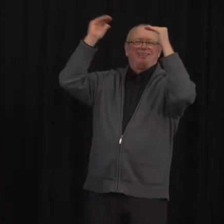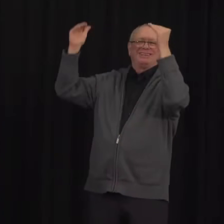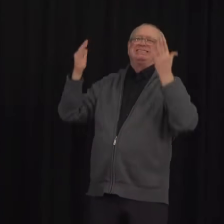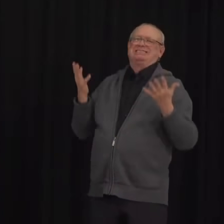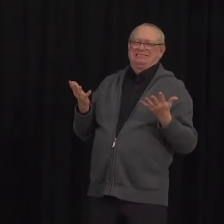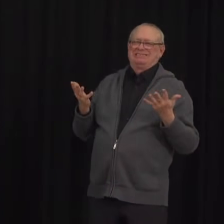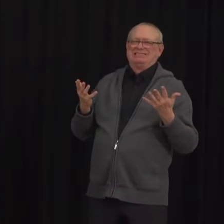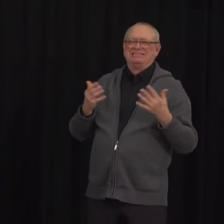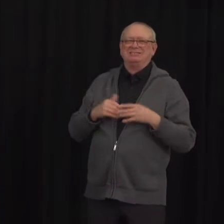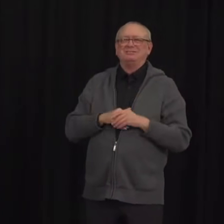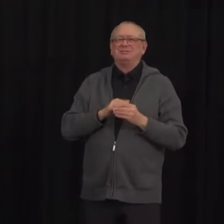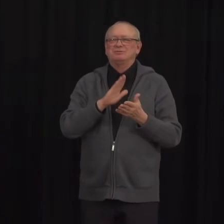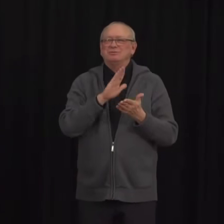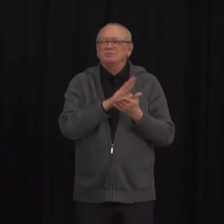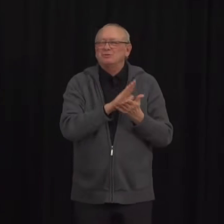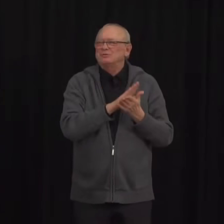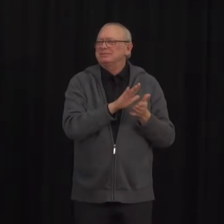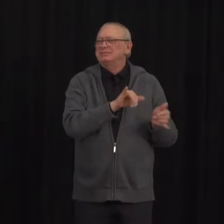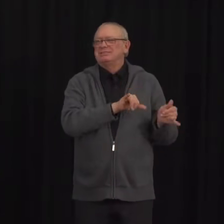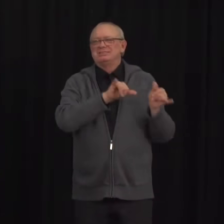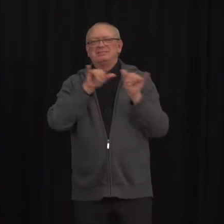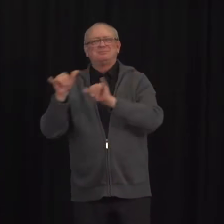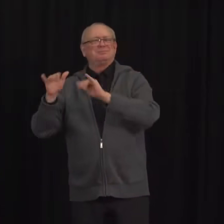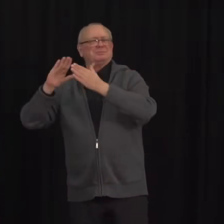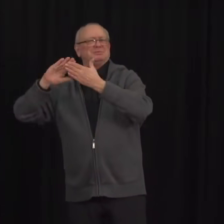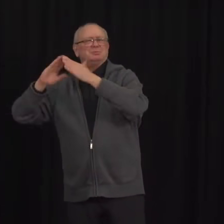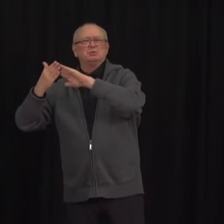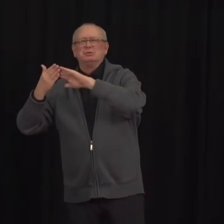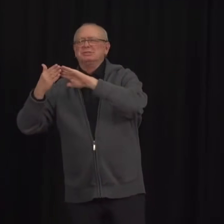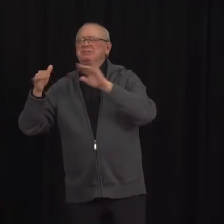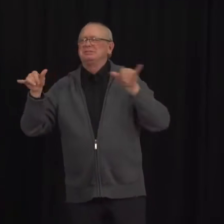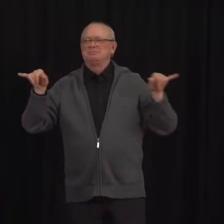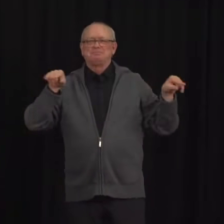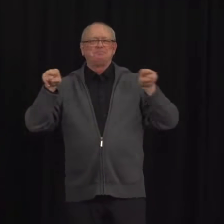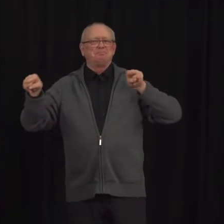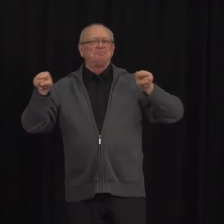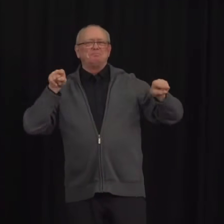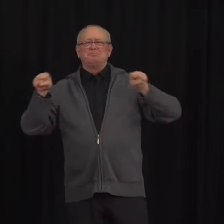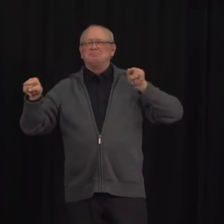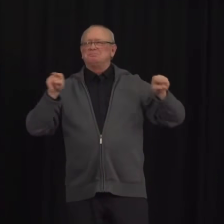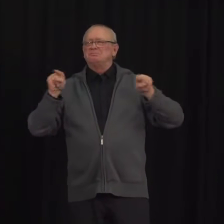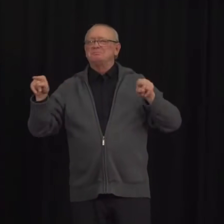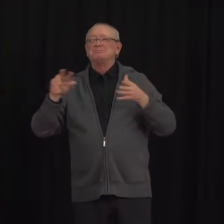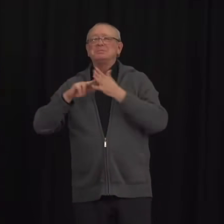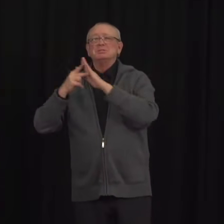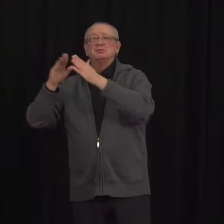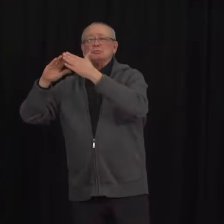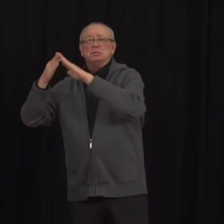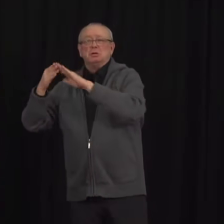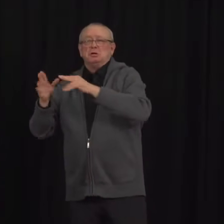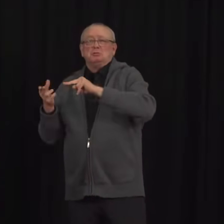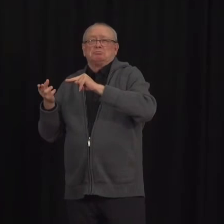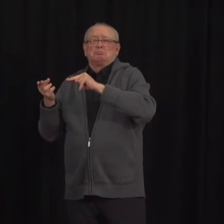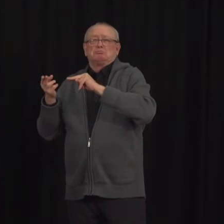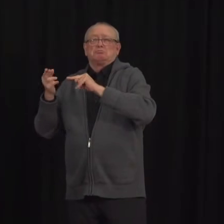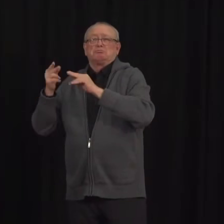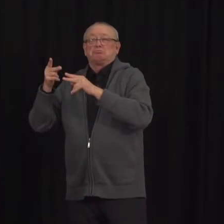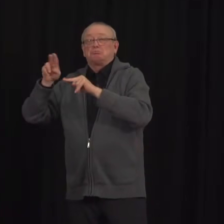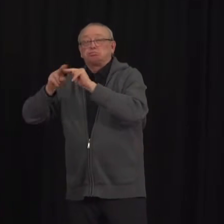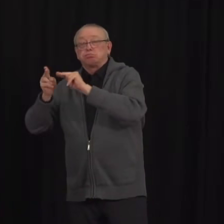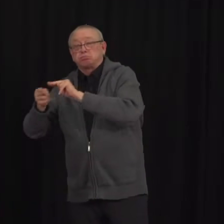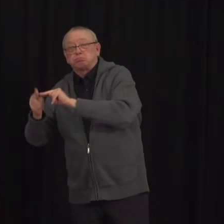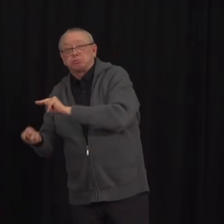our schools mimic what is happening in the community. This means that when we drive community transmission down, we will see